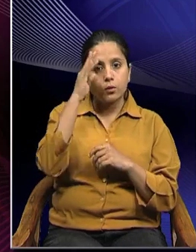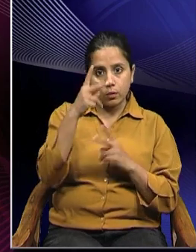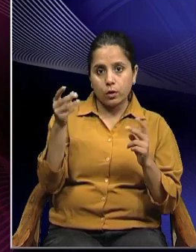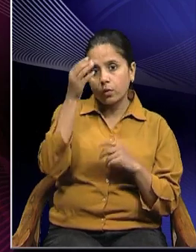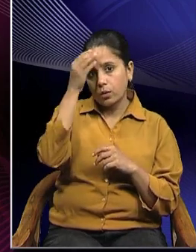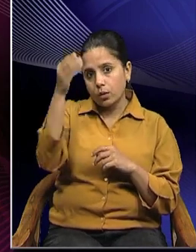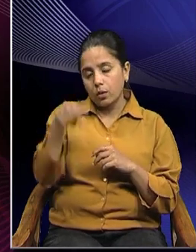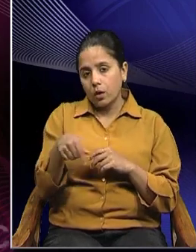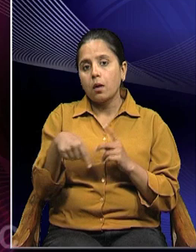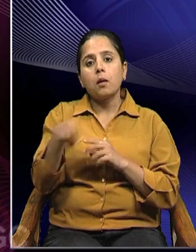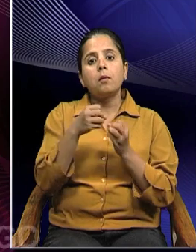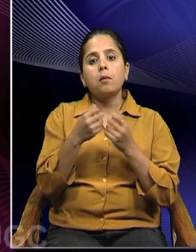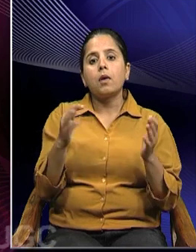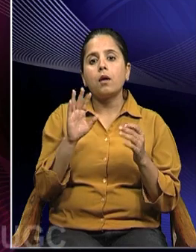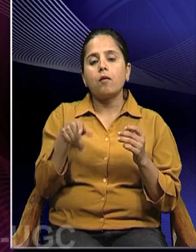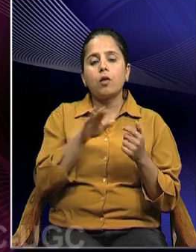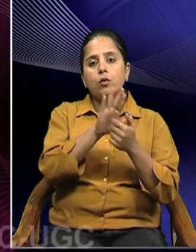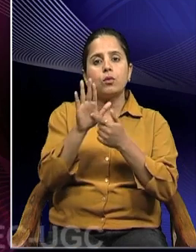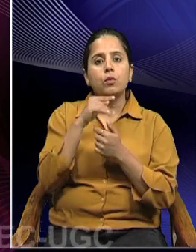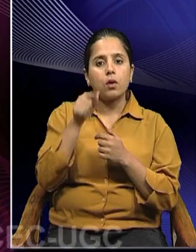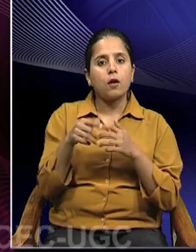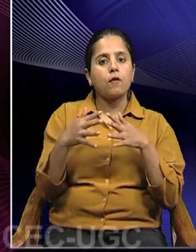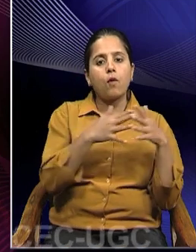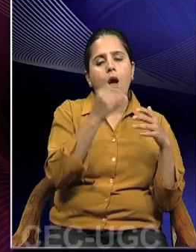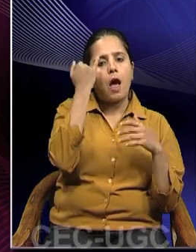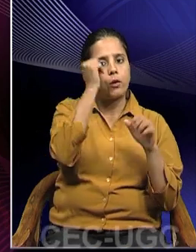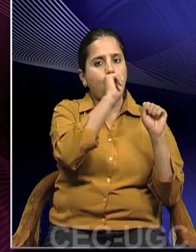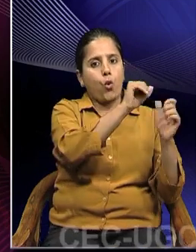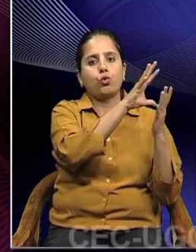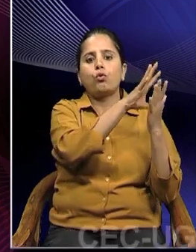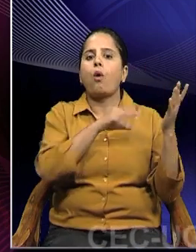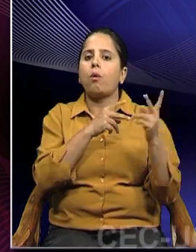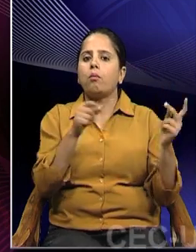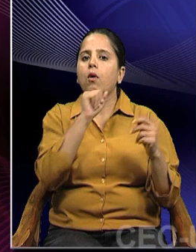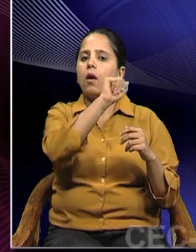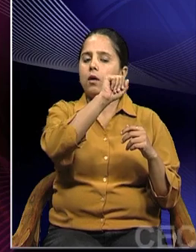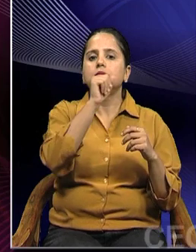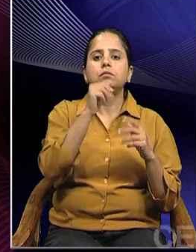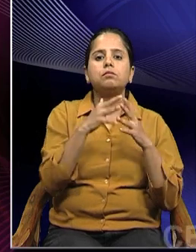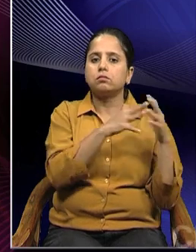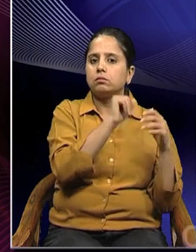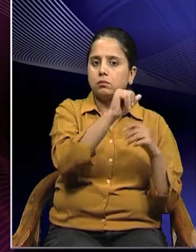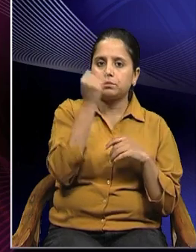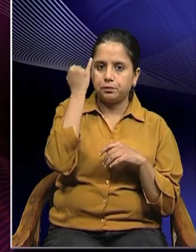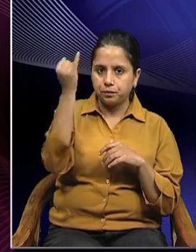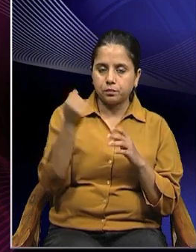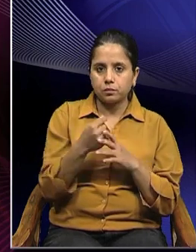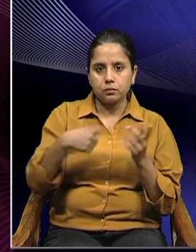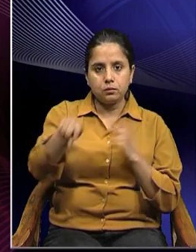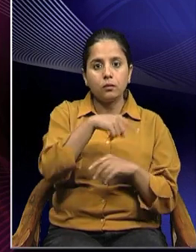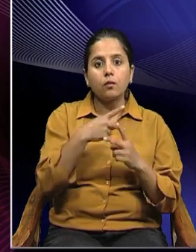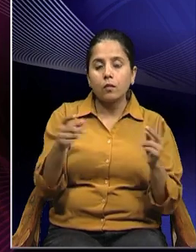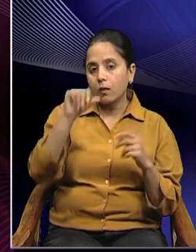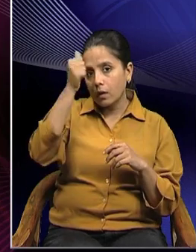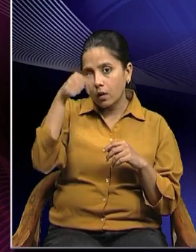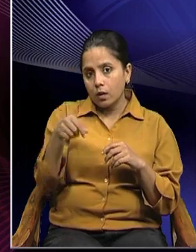concepts by and large they are representing the Western ideas, the Western thoughts. Whereas, when we talk about the Indian